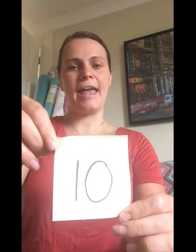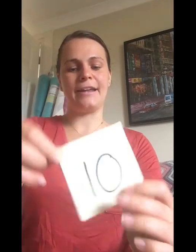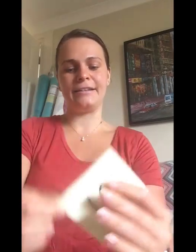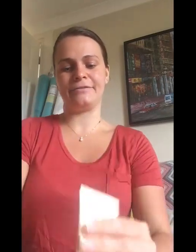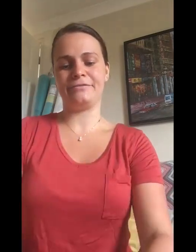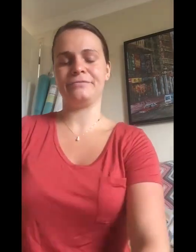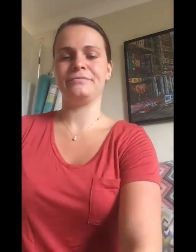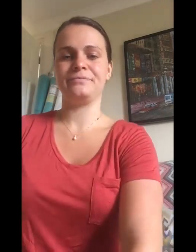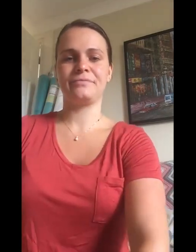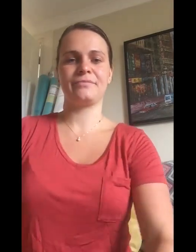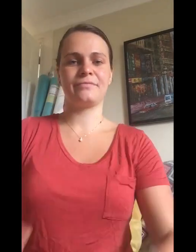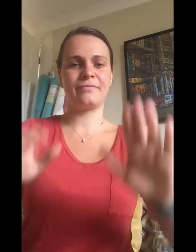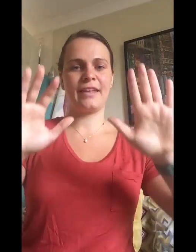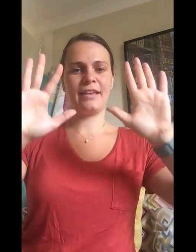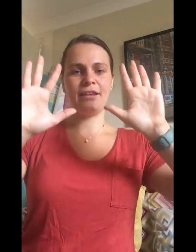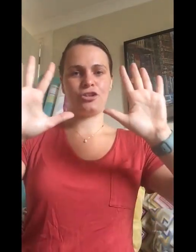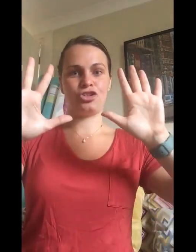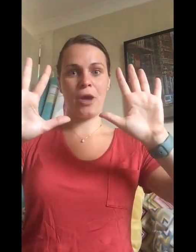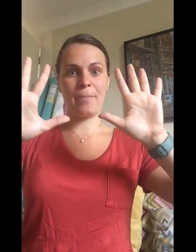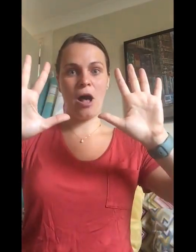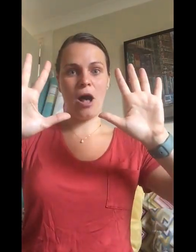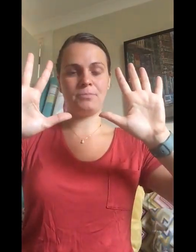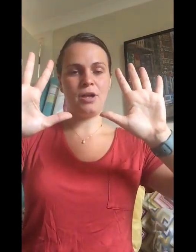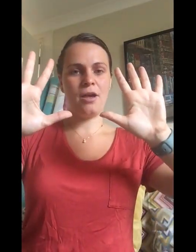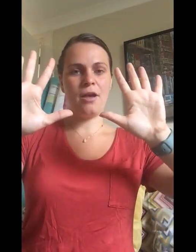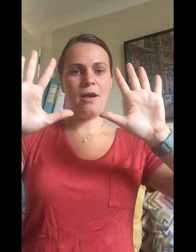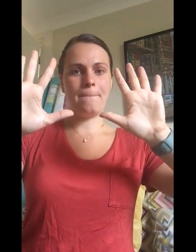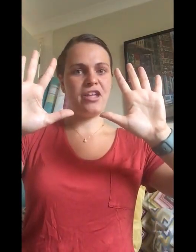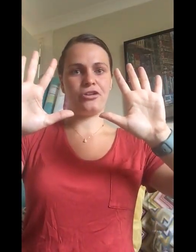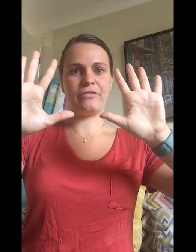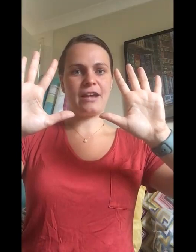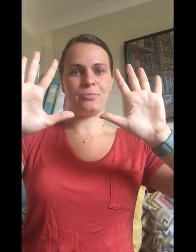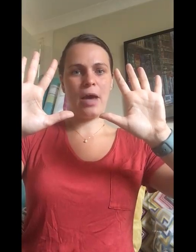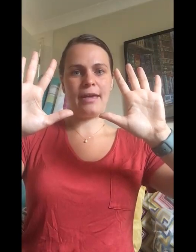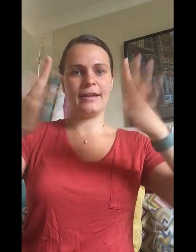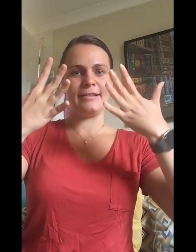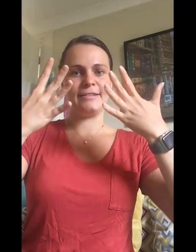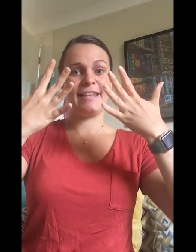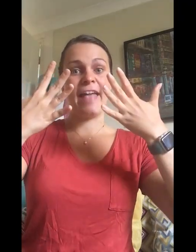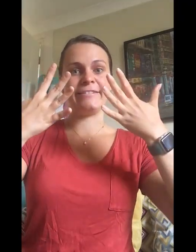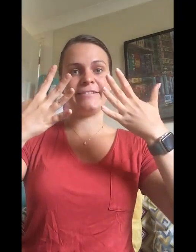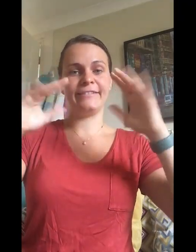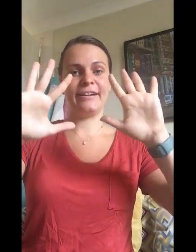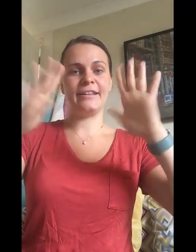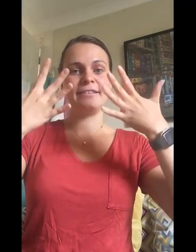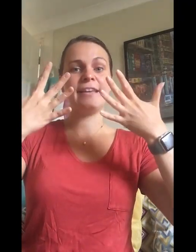10. You're going to show me your palms, but then you're going to flash them away. 10,